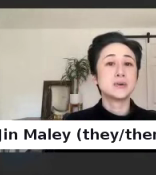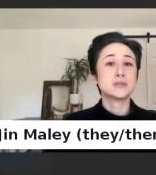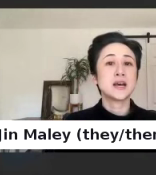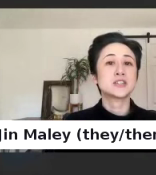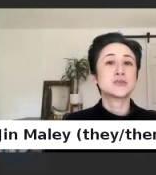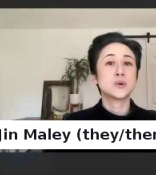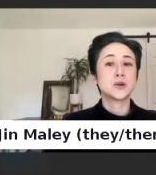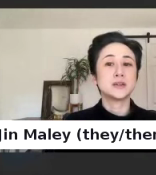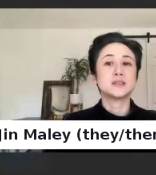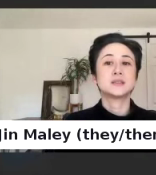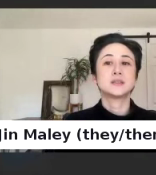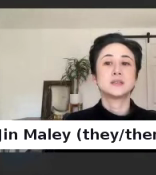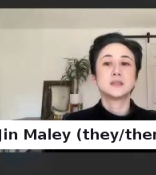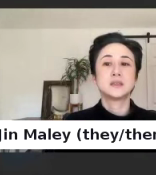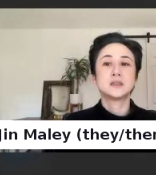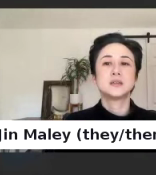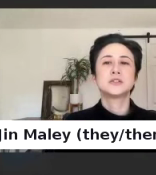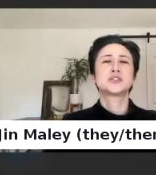Looking out / forward.